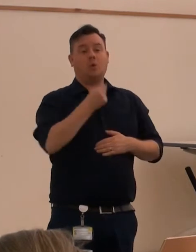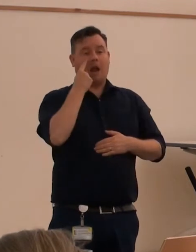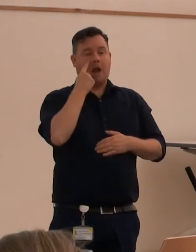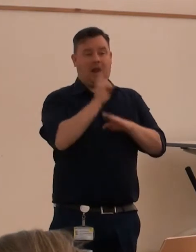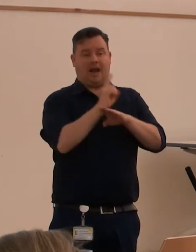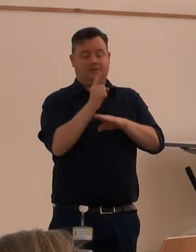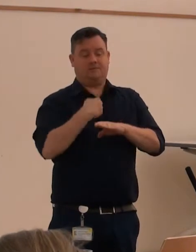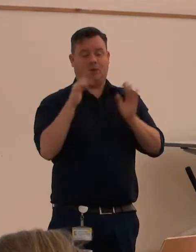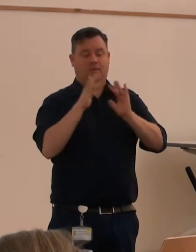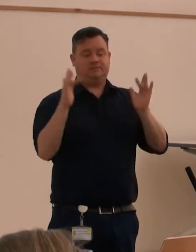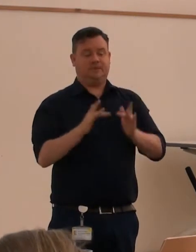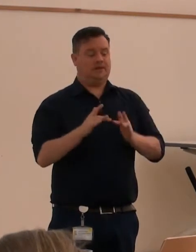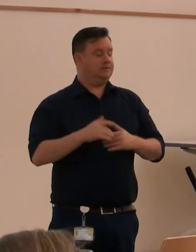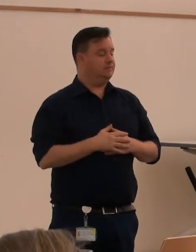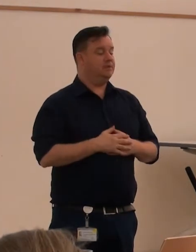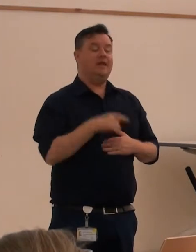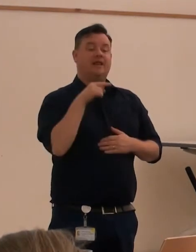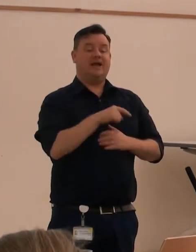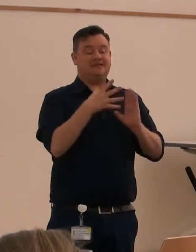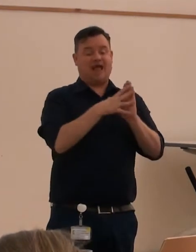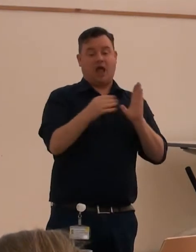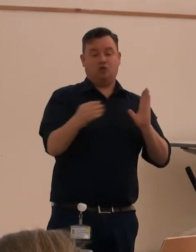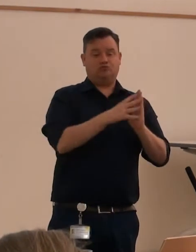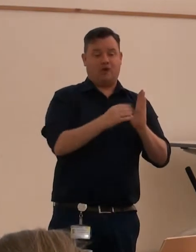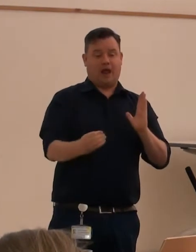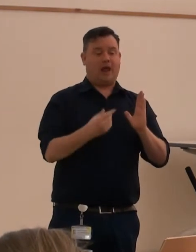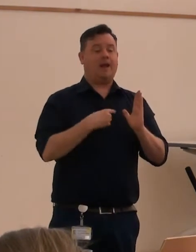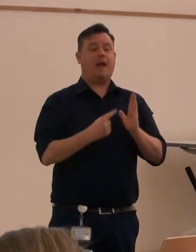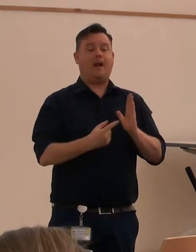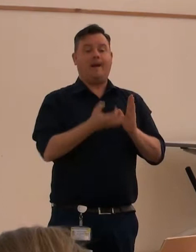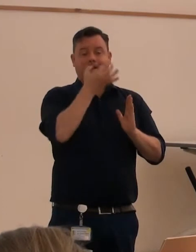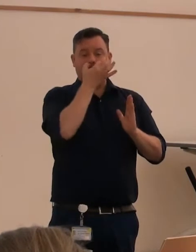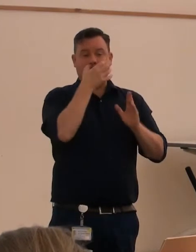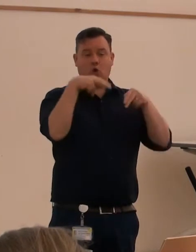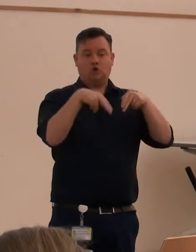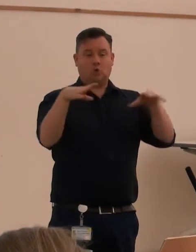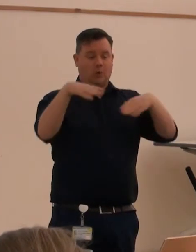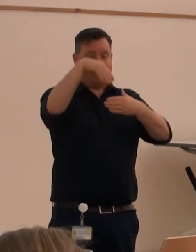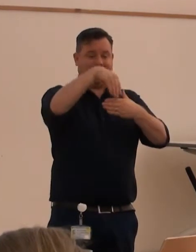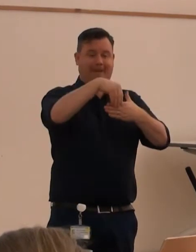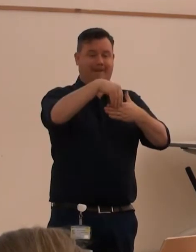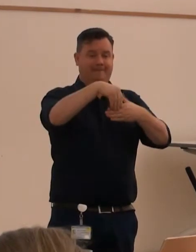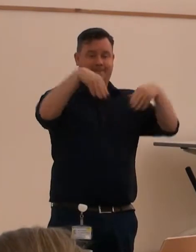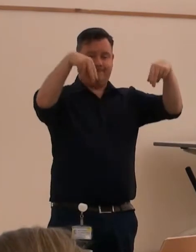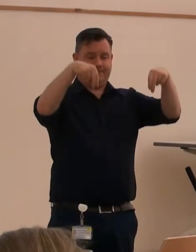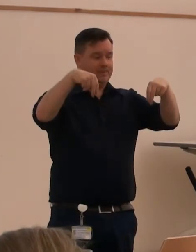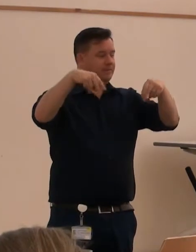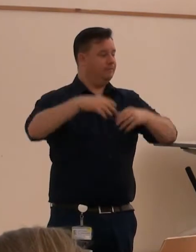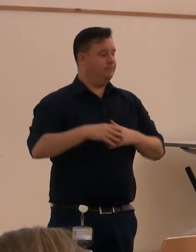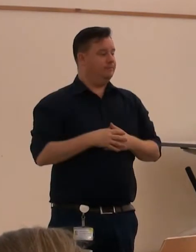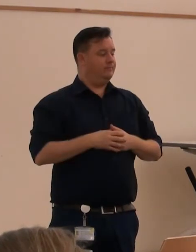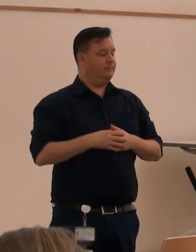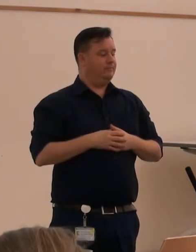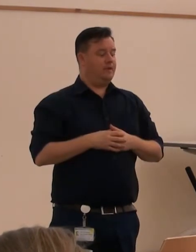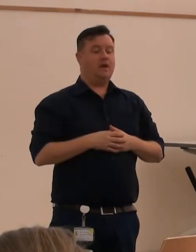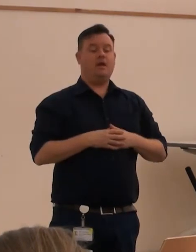So it's an x-ray. It's some bulldog clips holding it to a piece of clip, that's the perspective. And the springs